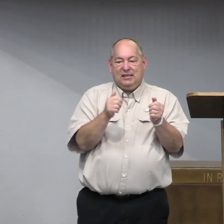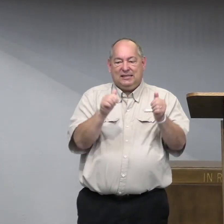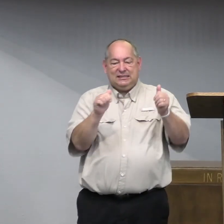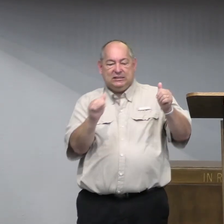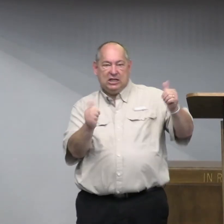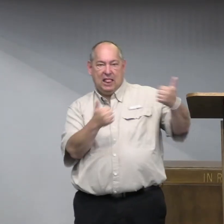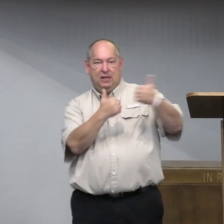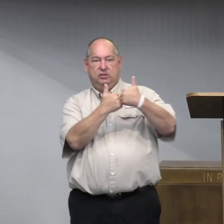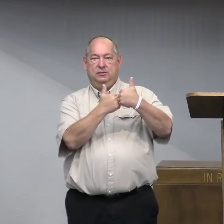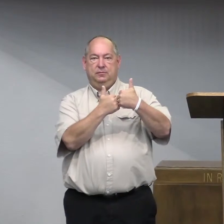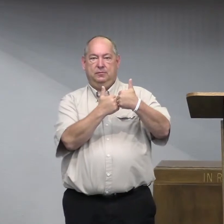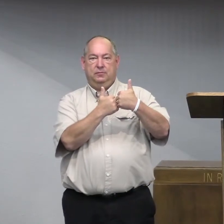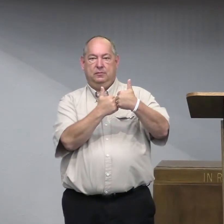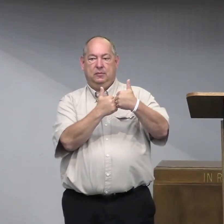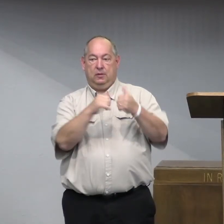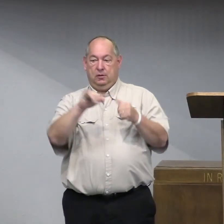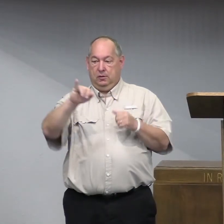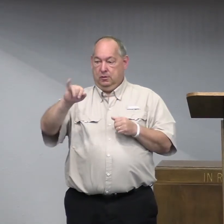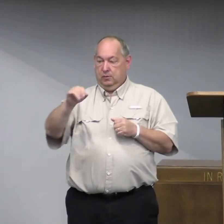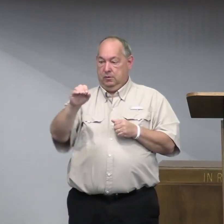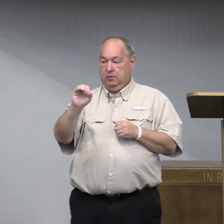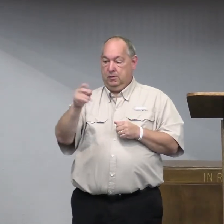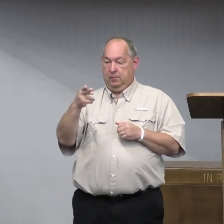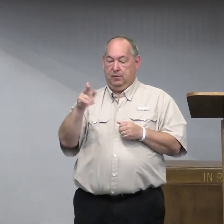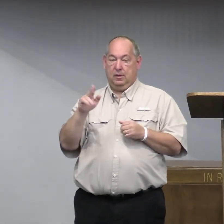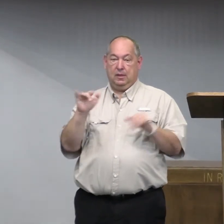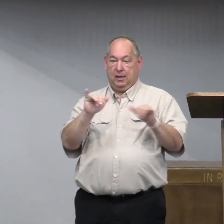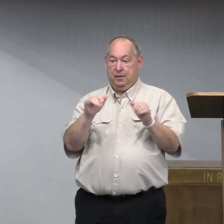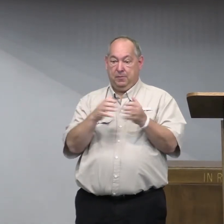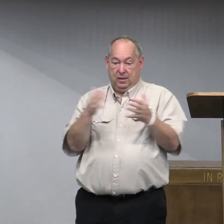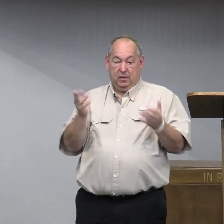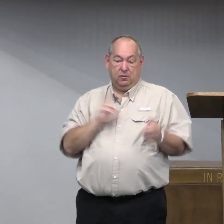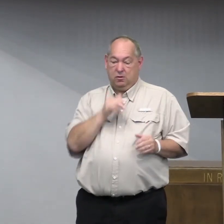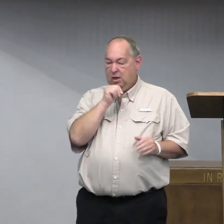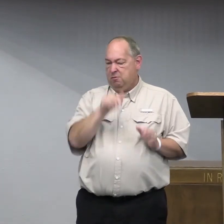challenging. Joseph, like many of us, starts out immature.